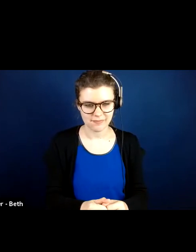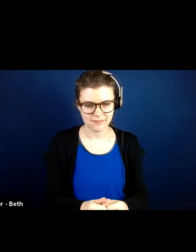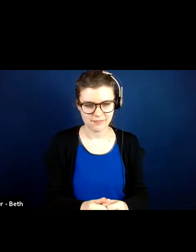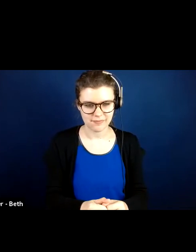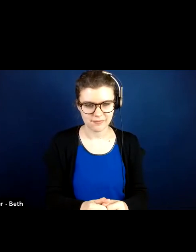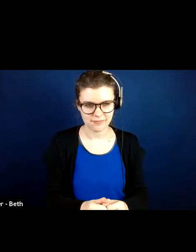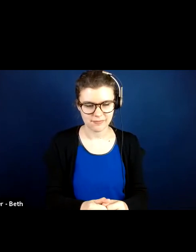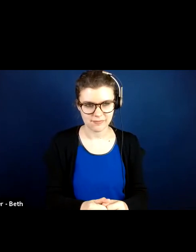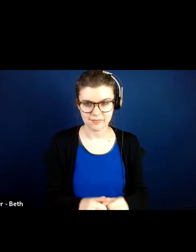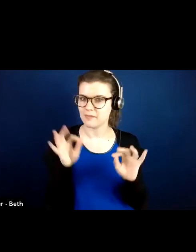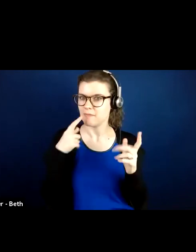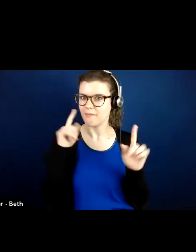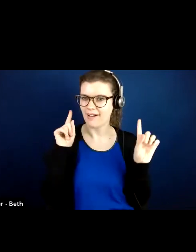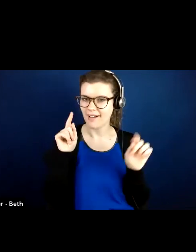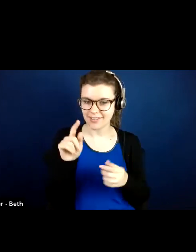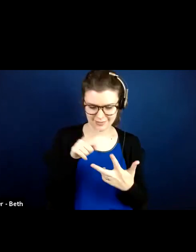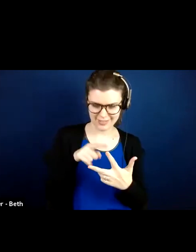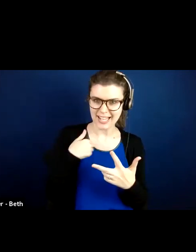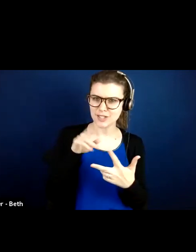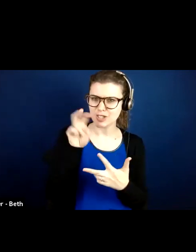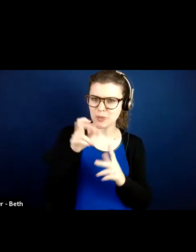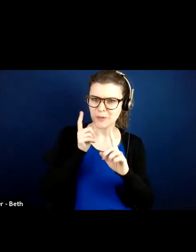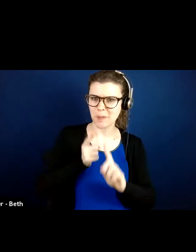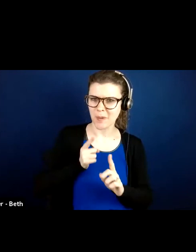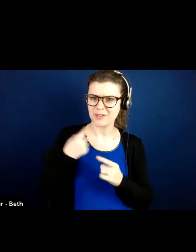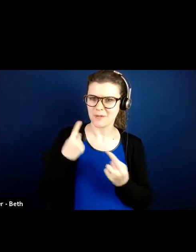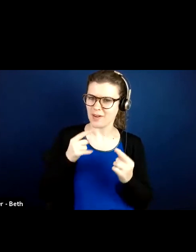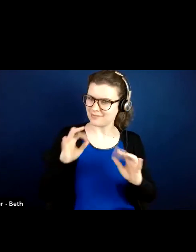And oh, there we go. Kimberly has 200.